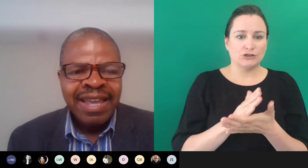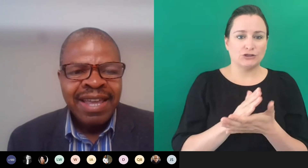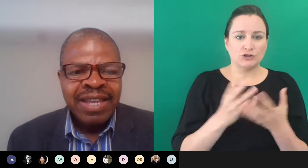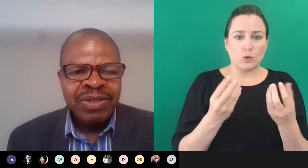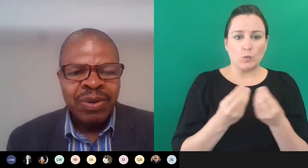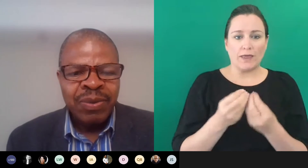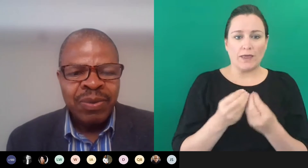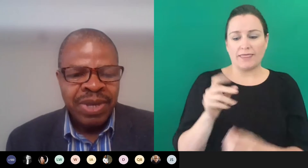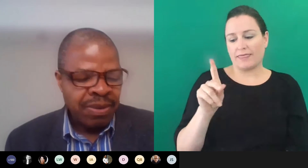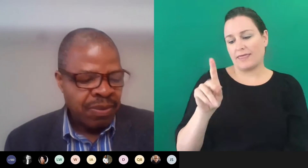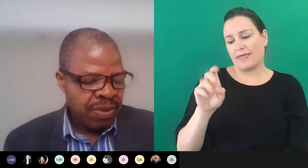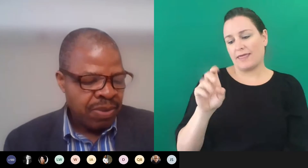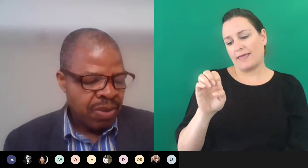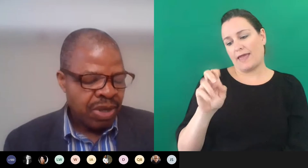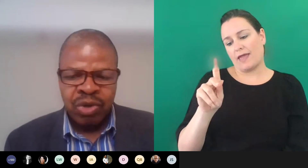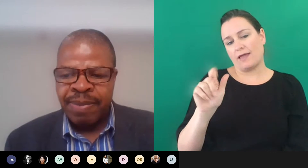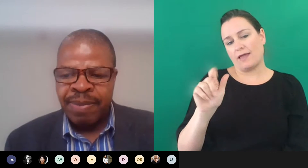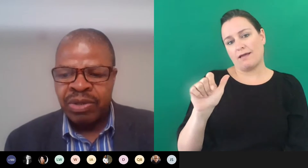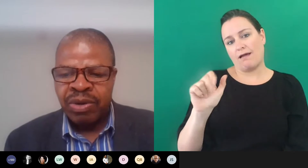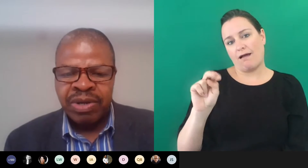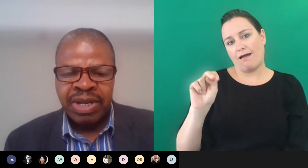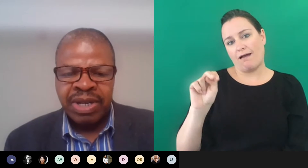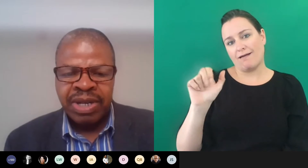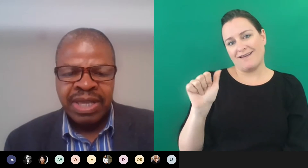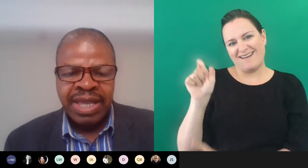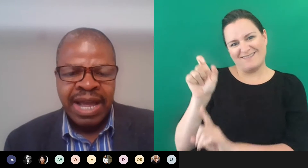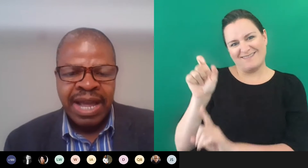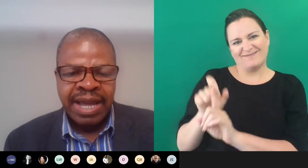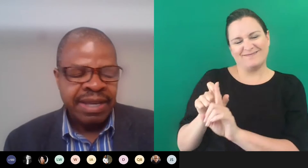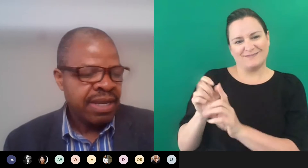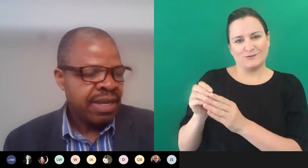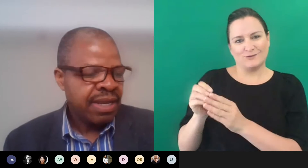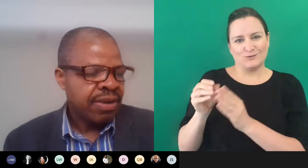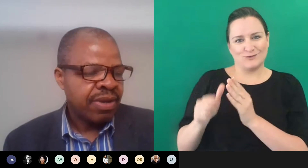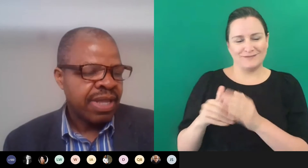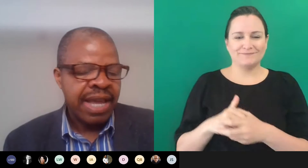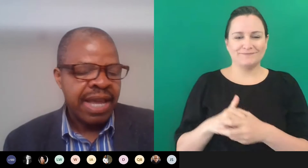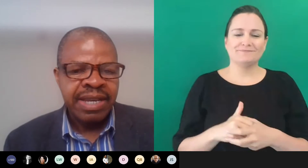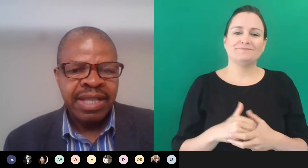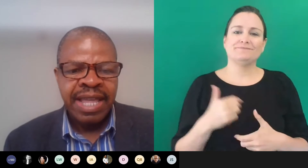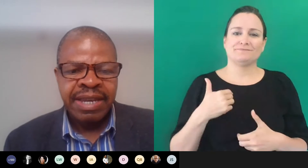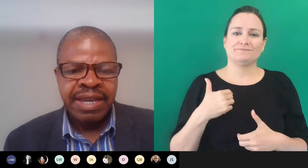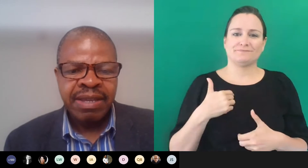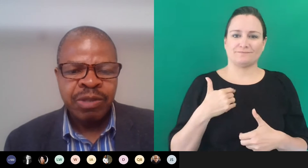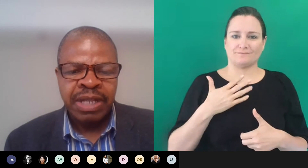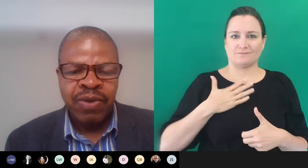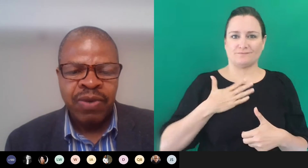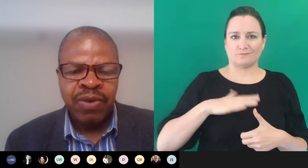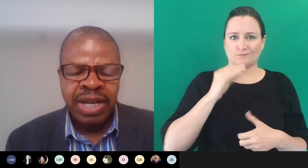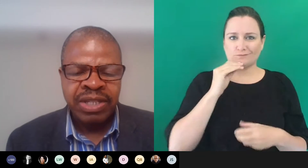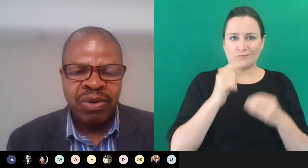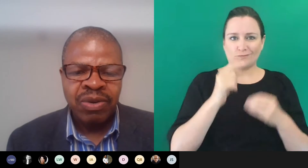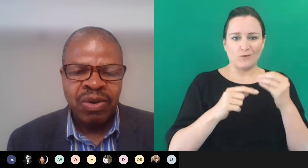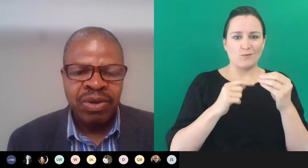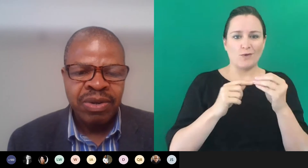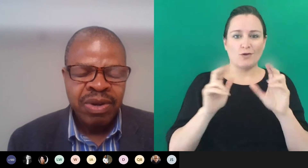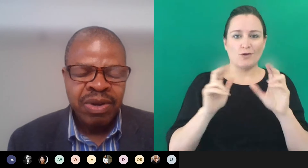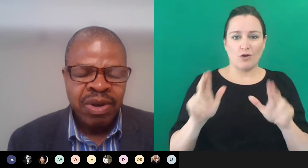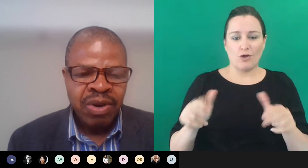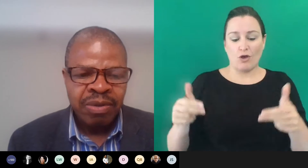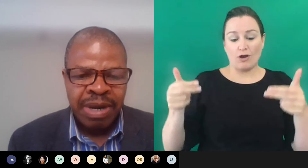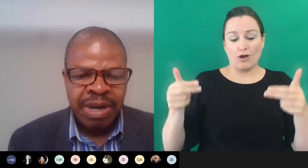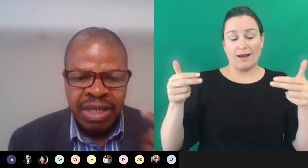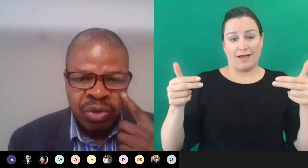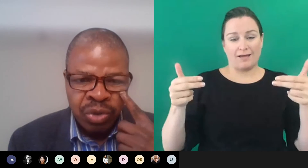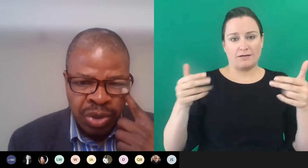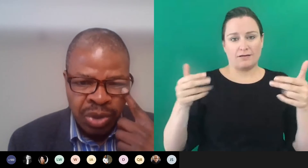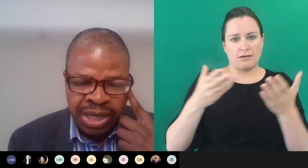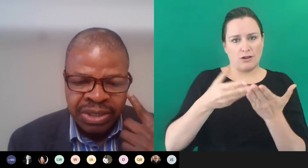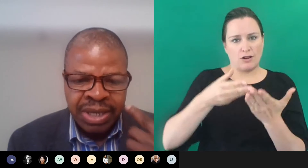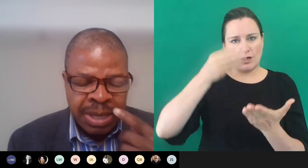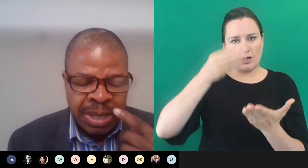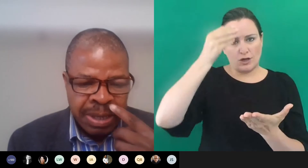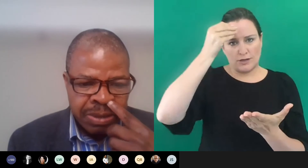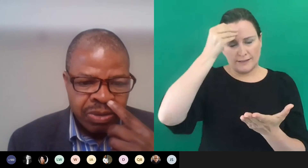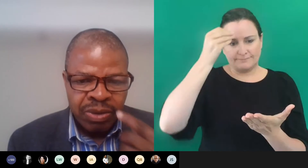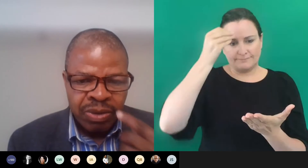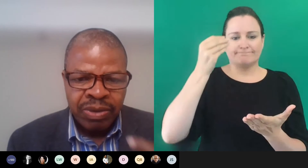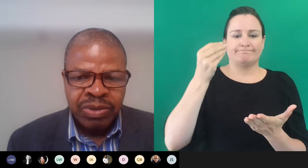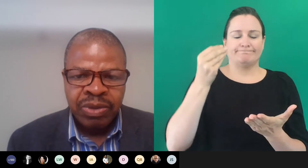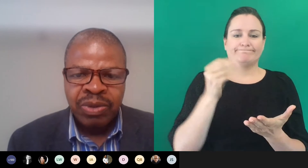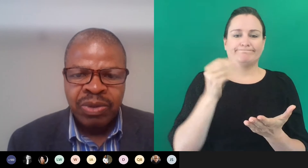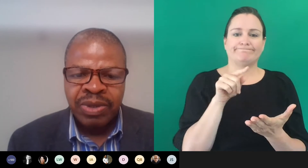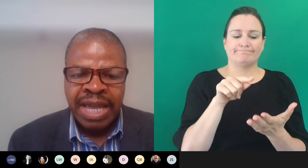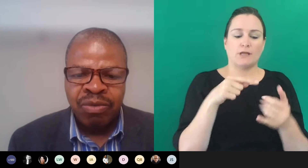Kekana. So we want to talk about online learning, especially focusing on multilingual